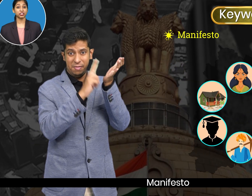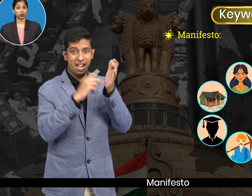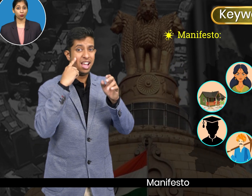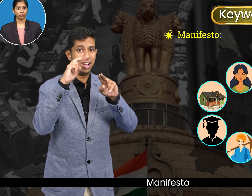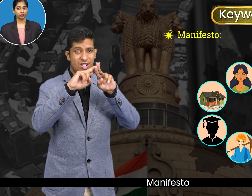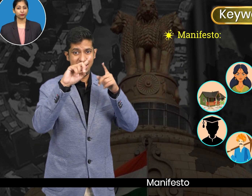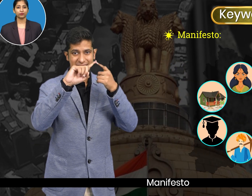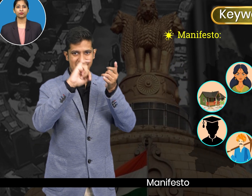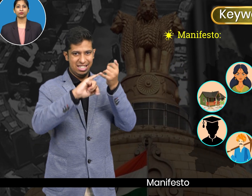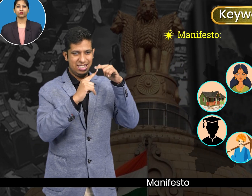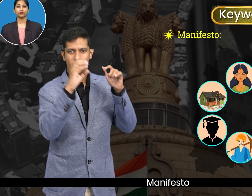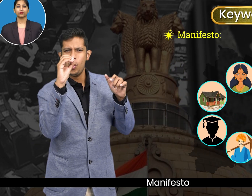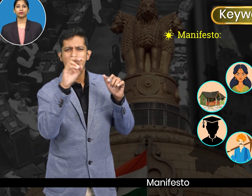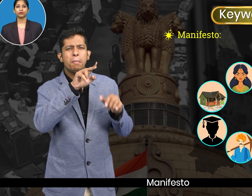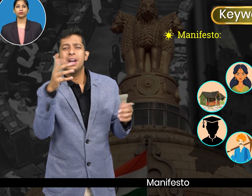Manifesto.